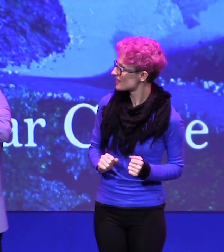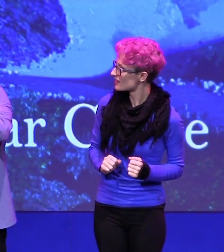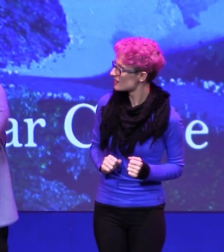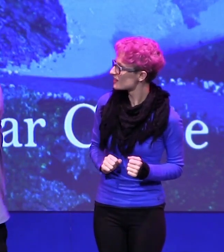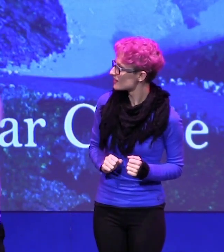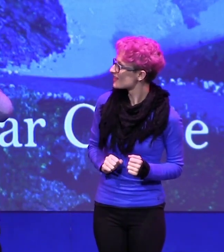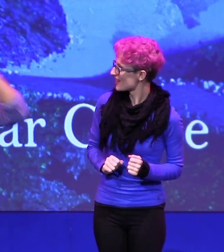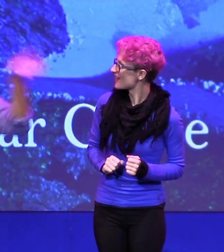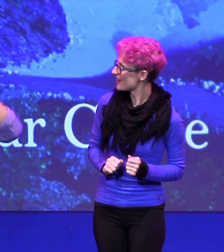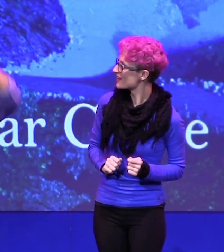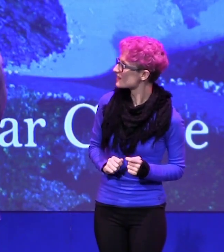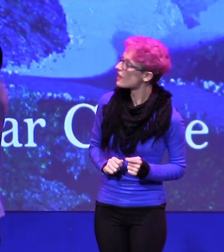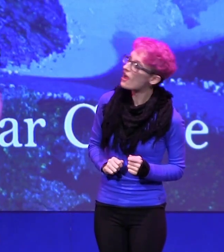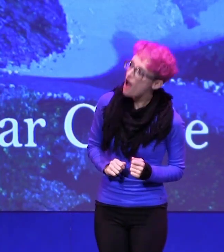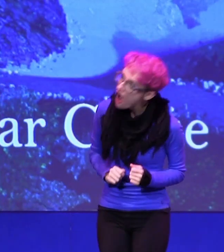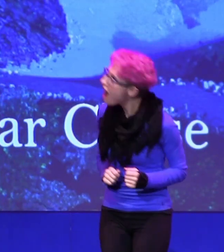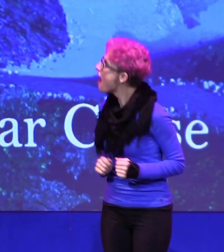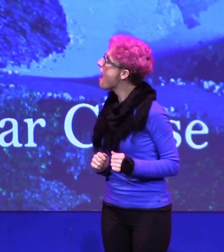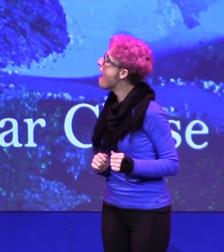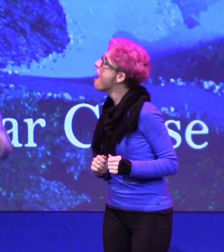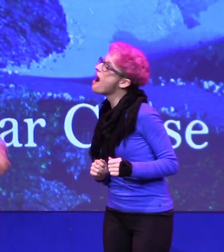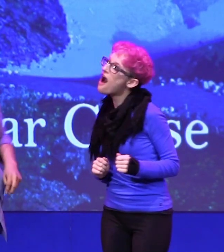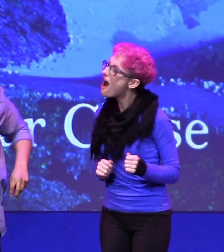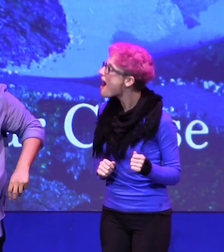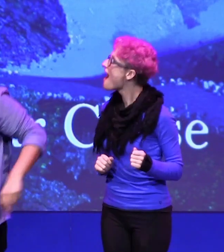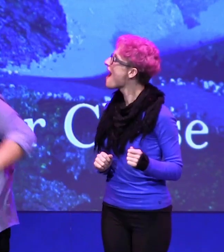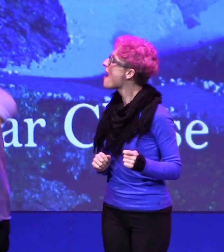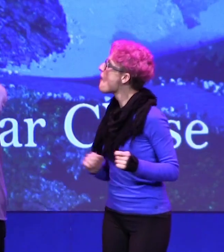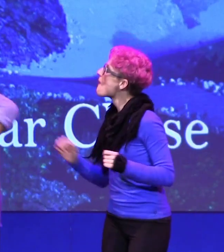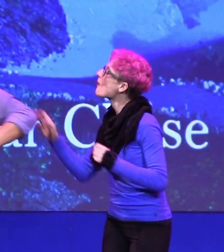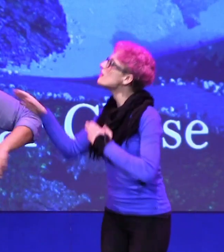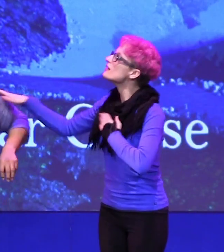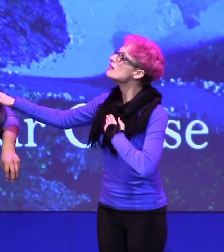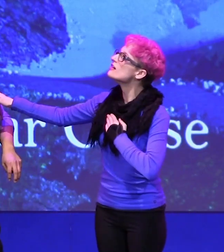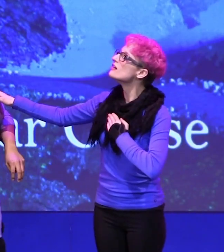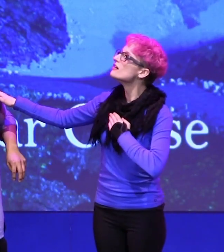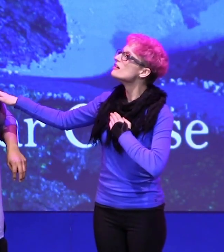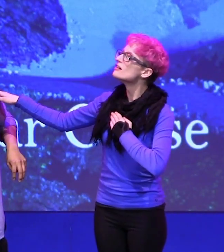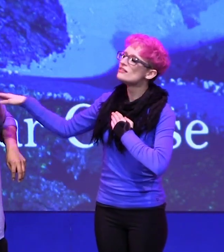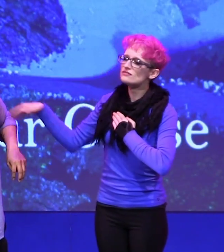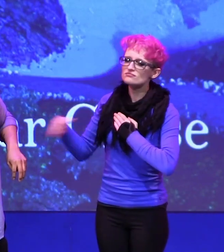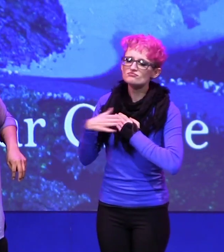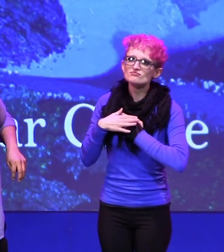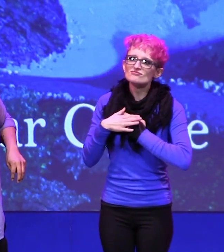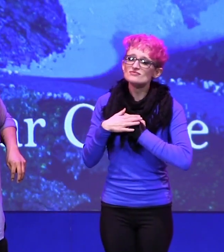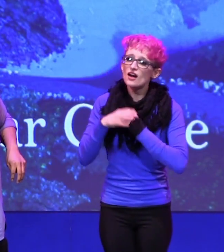Cruising. Yeah, even more. Look at that constellation. That moon and that shooting. Oh, that's